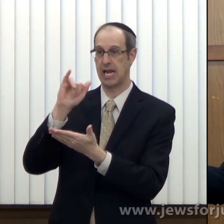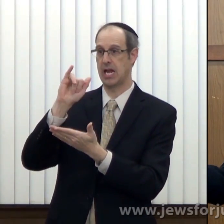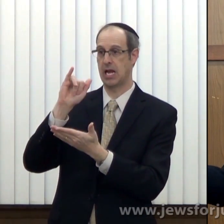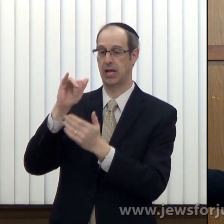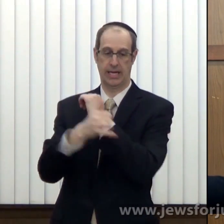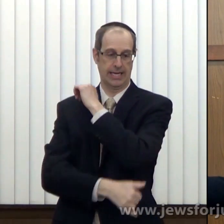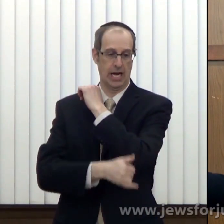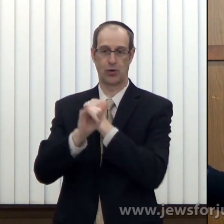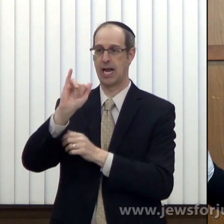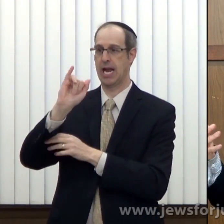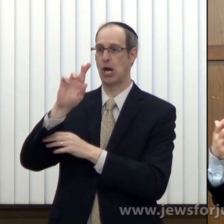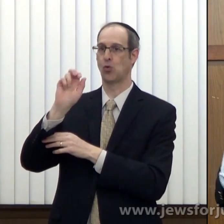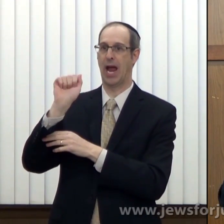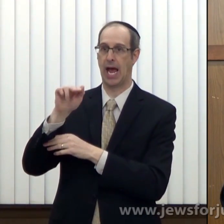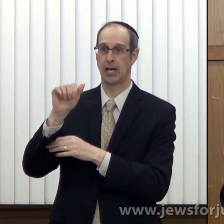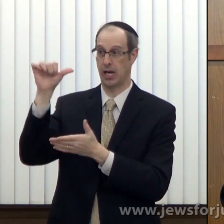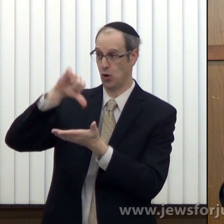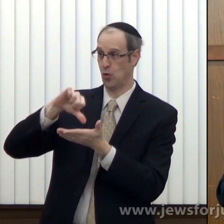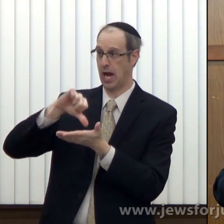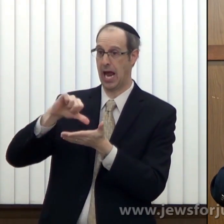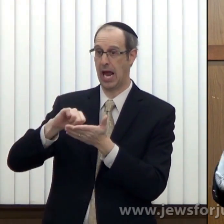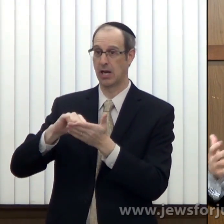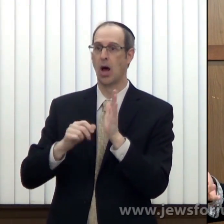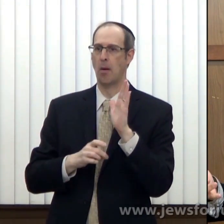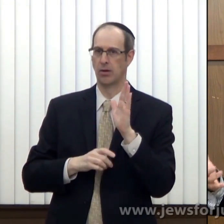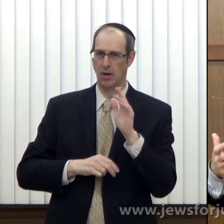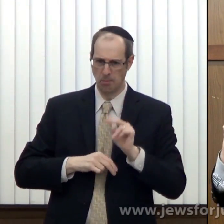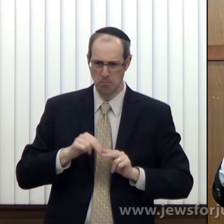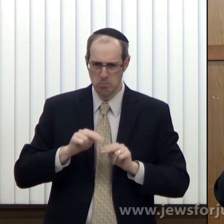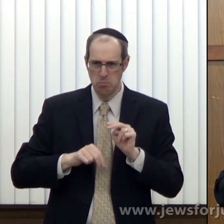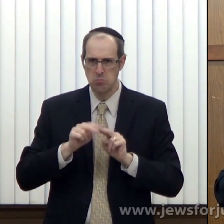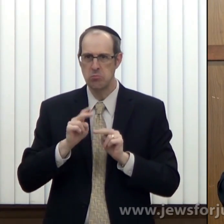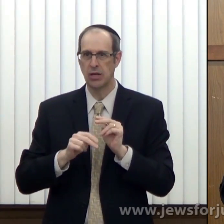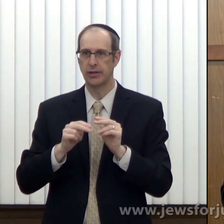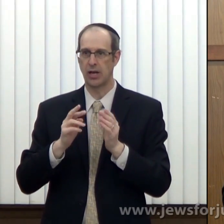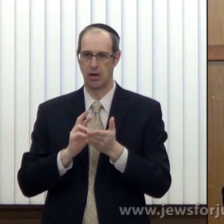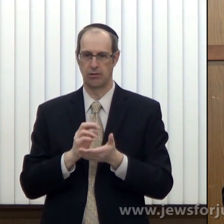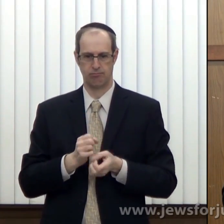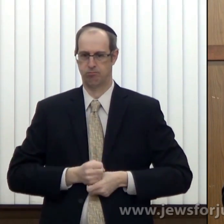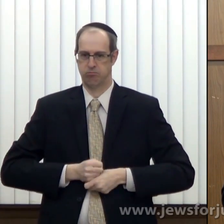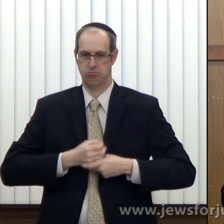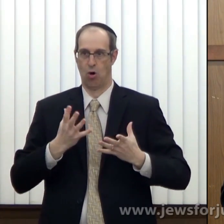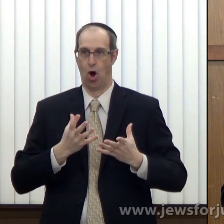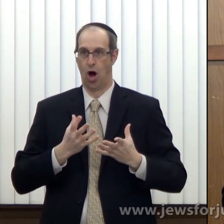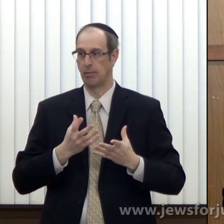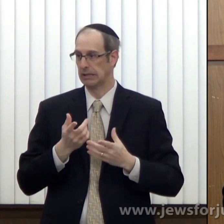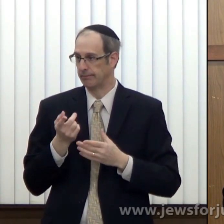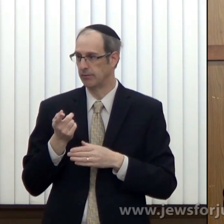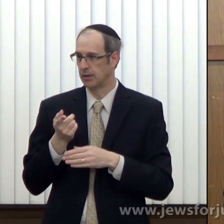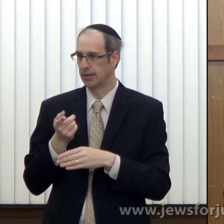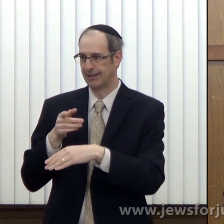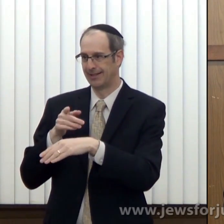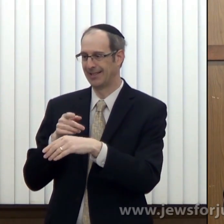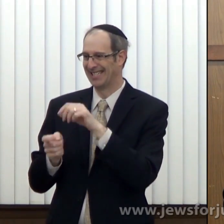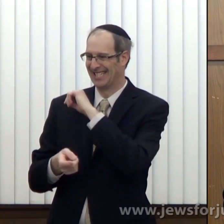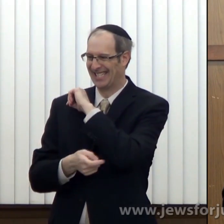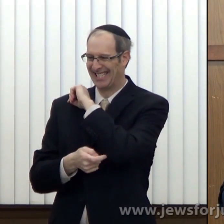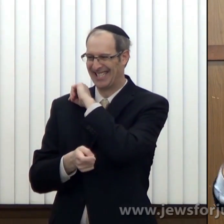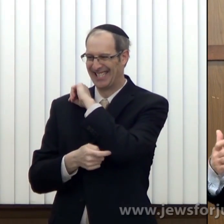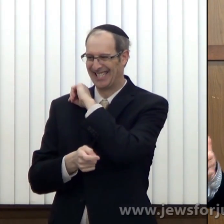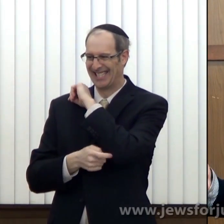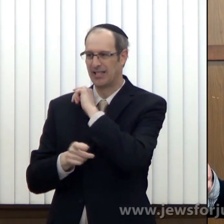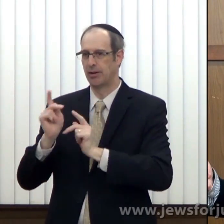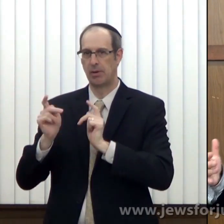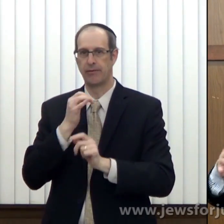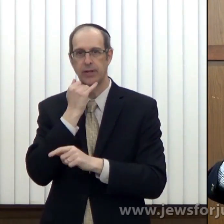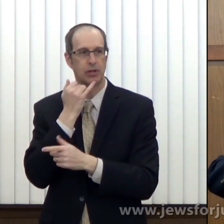Iranians building a nuclear bomb and threatening the land of Israel. So the prophets tell us that in